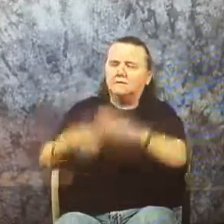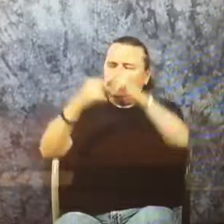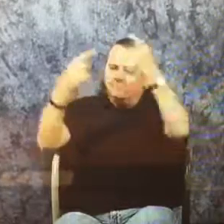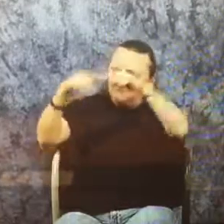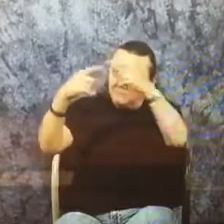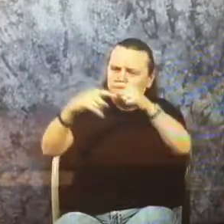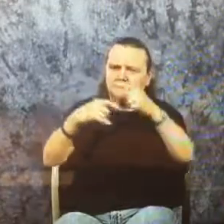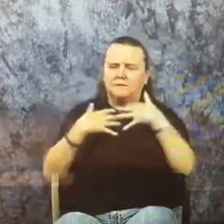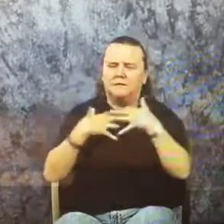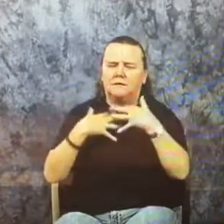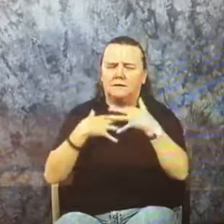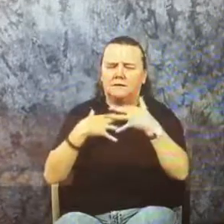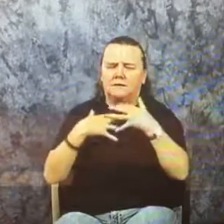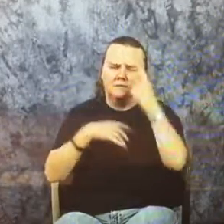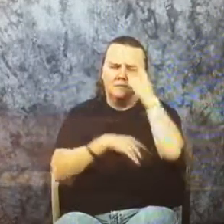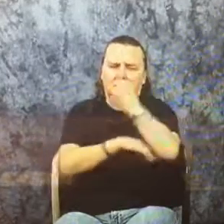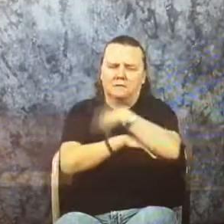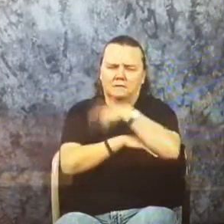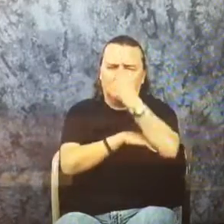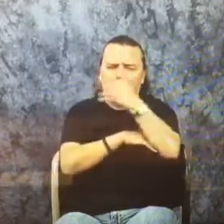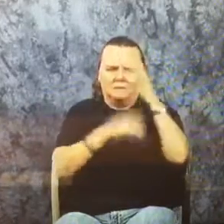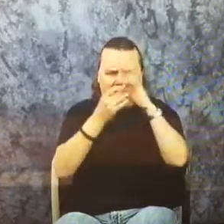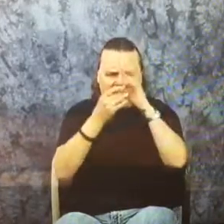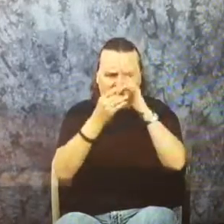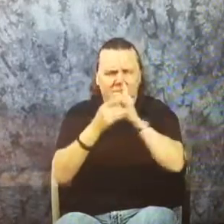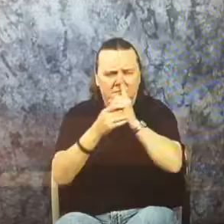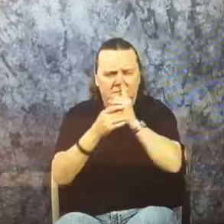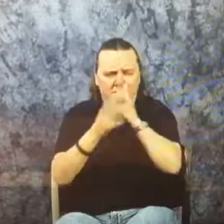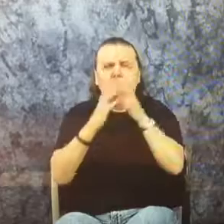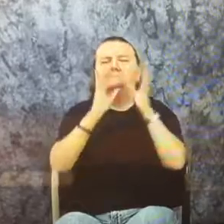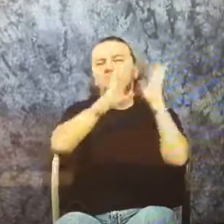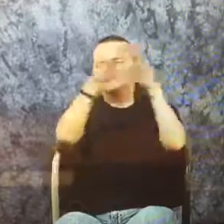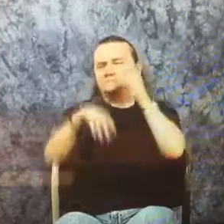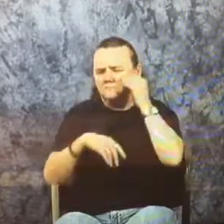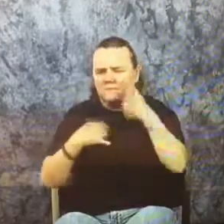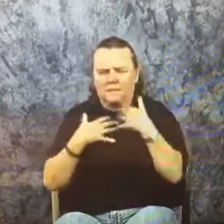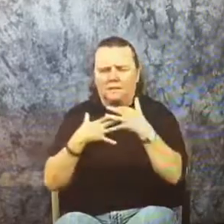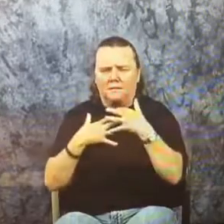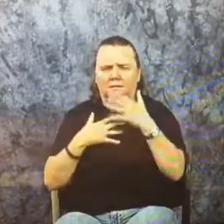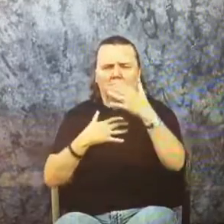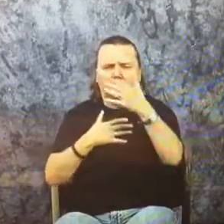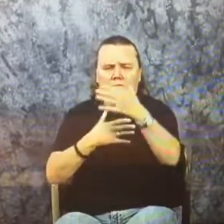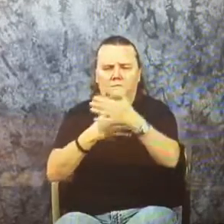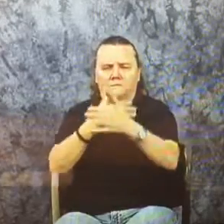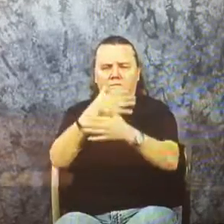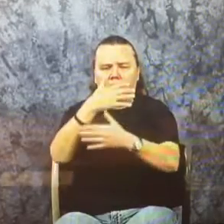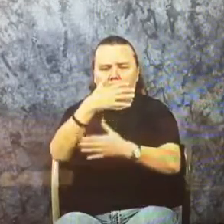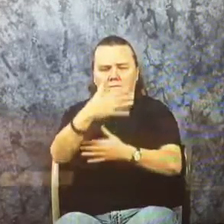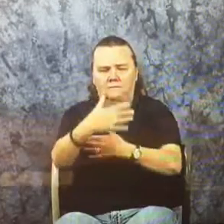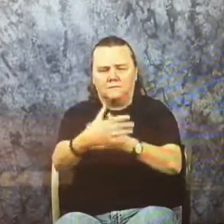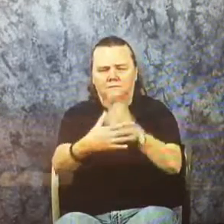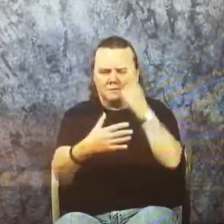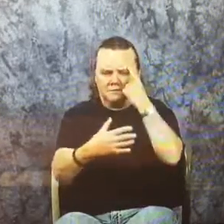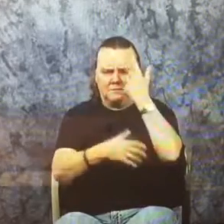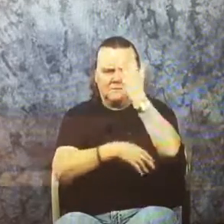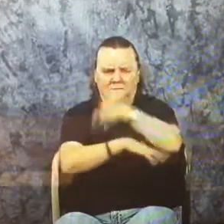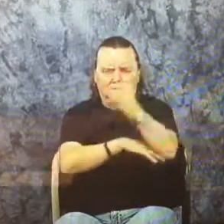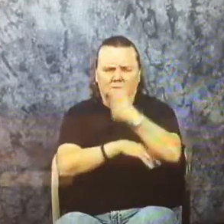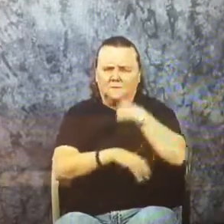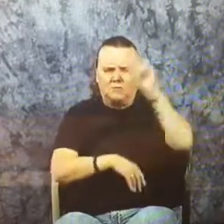calm down, and I was like, I was terrified. So a few days went by, and I went home, and as time progressed, I think it